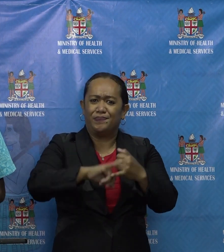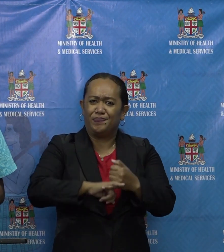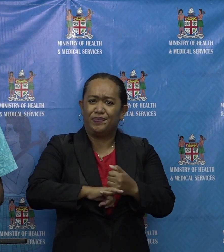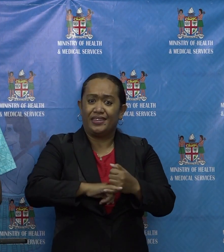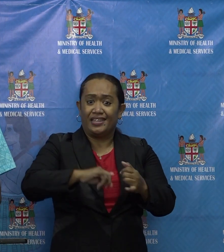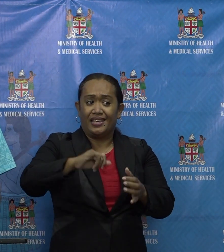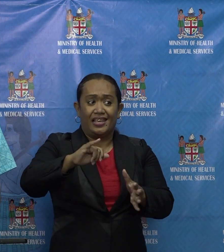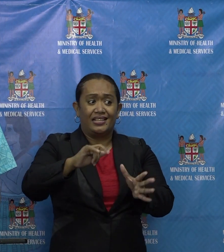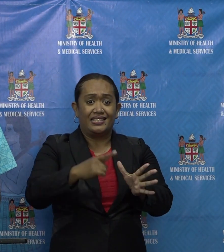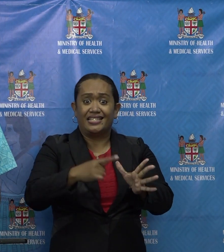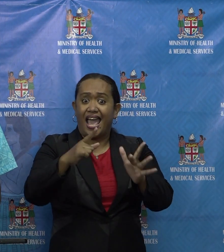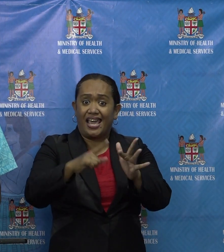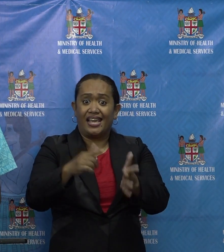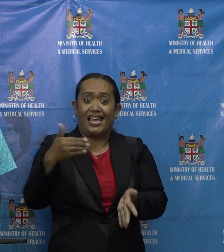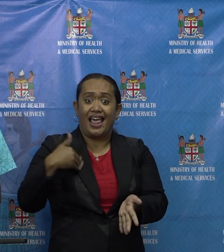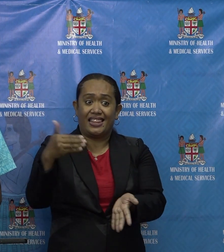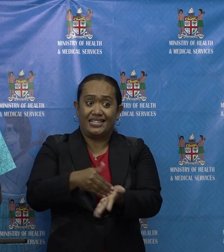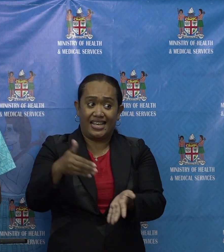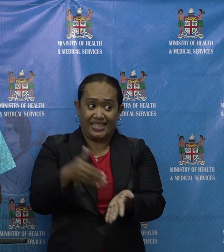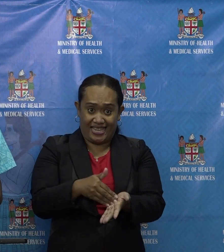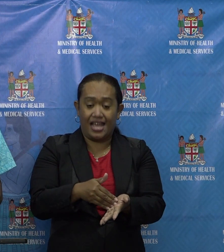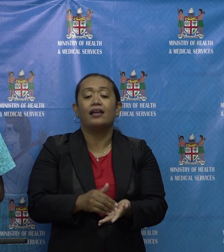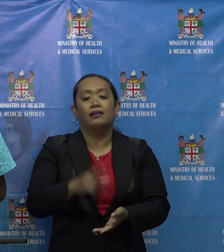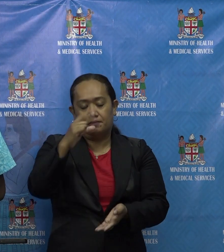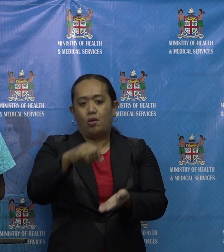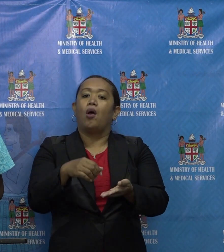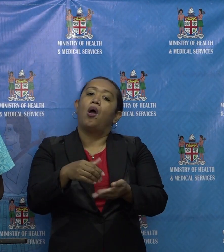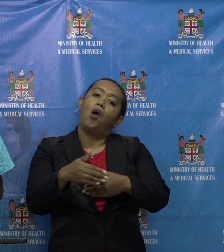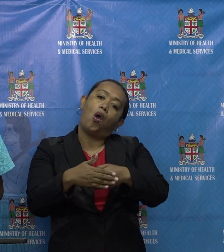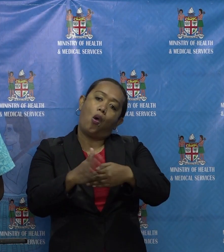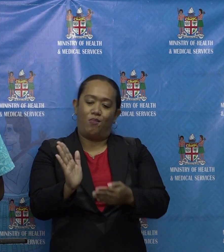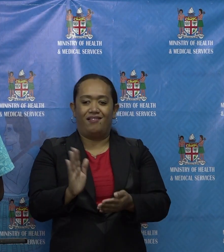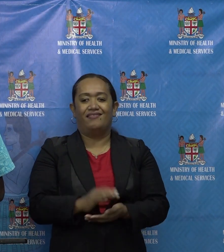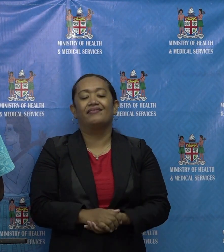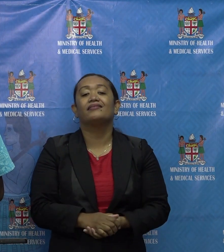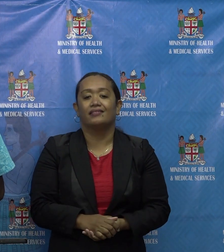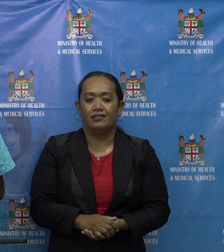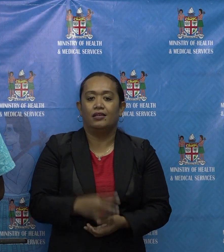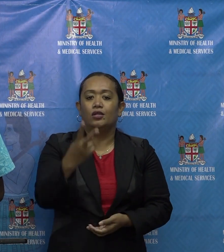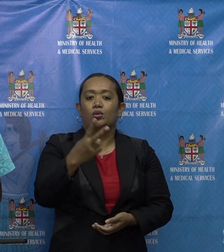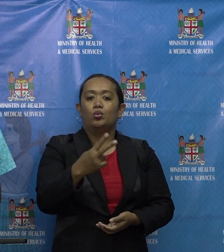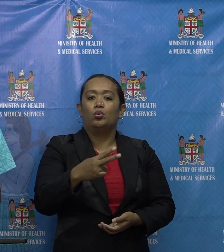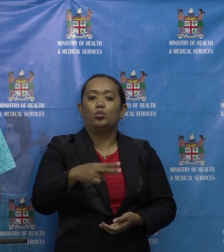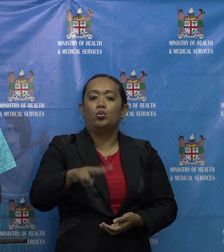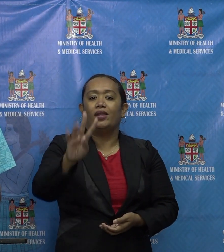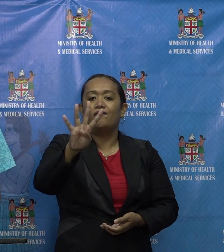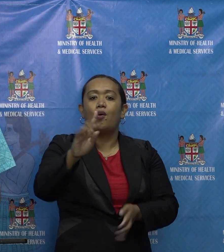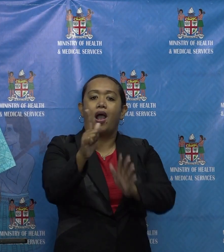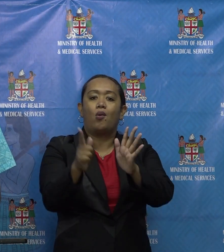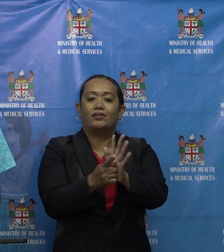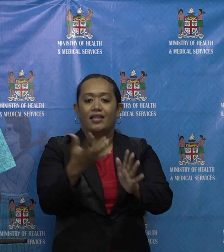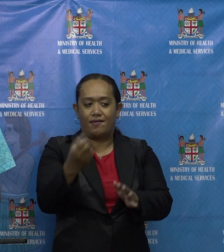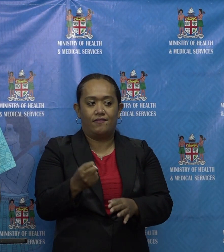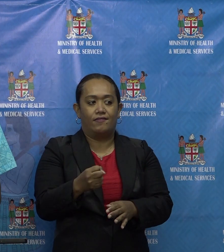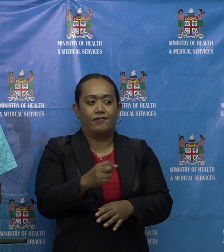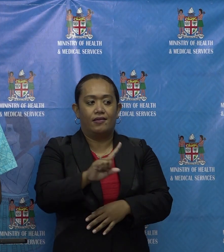at Sewer Point, and of course the Vanalevu Health Centre, which opens 24 hours a day. Our